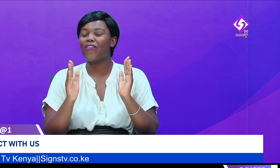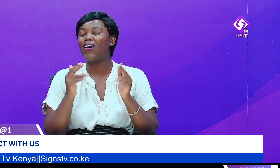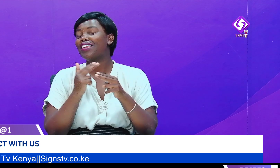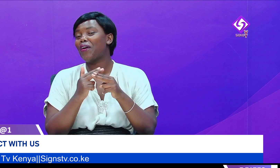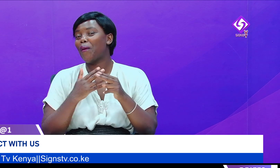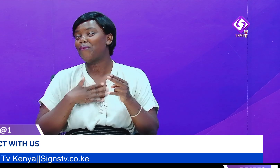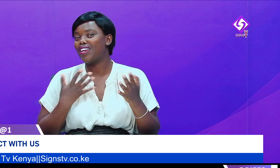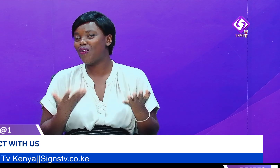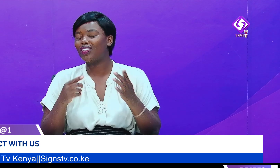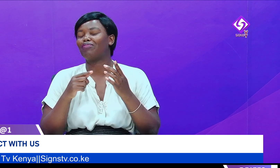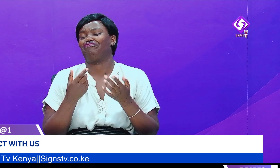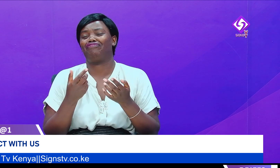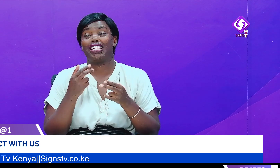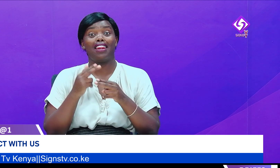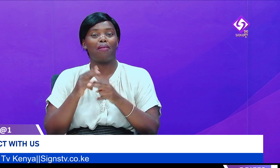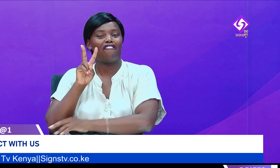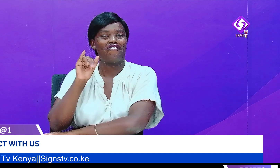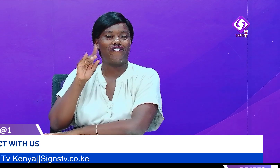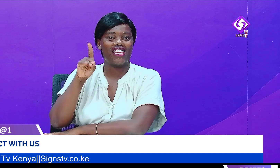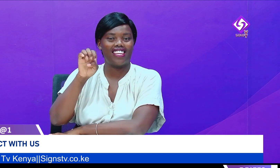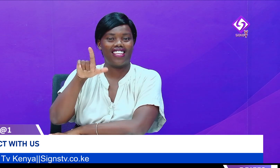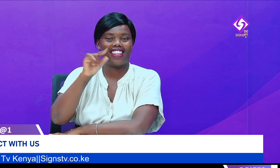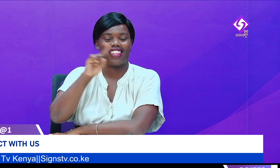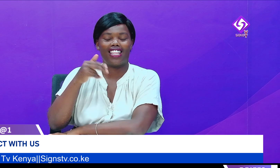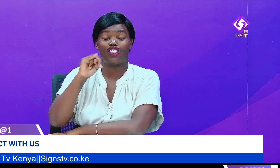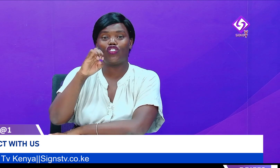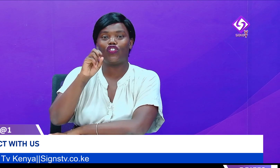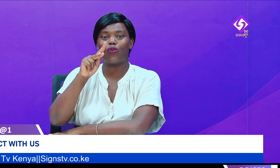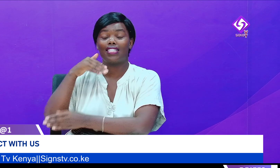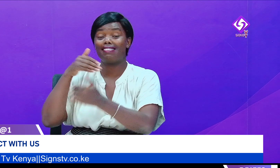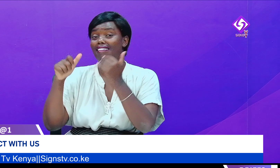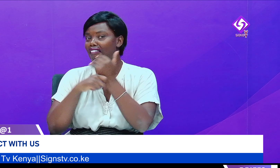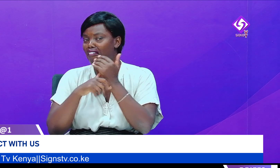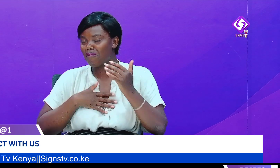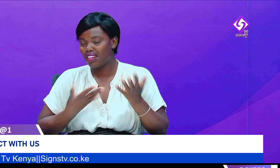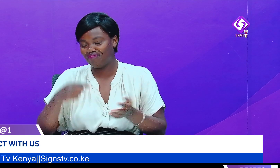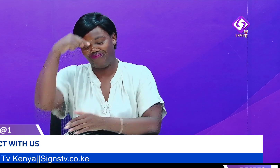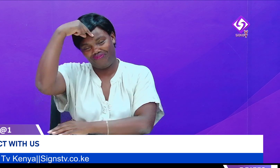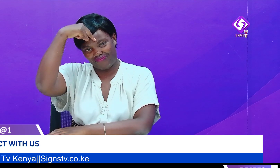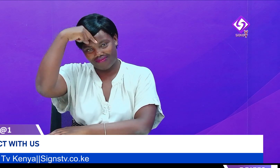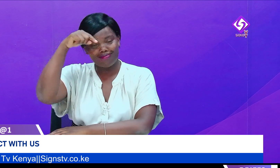Hello viewers, my name is Videlis Njoki and this is my